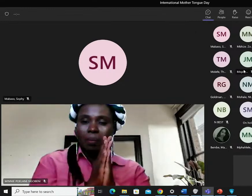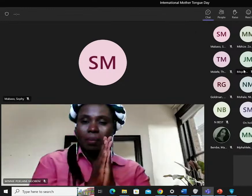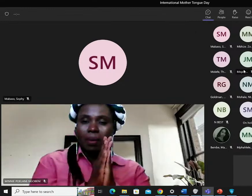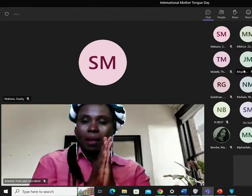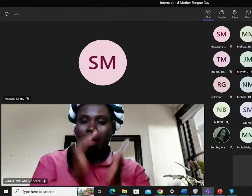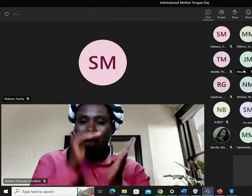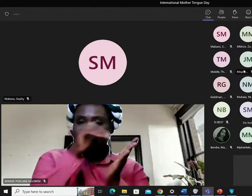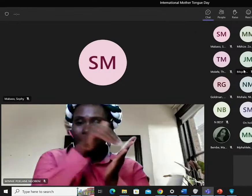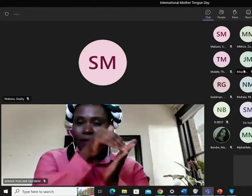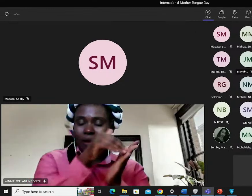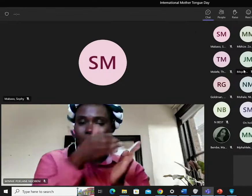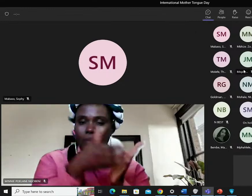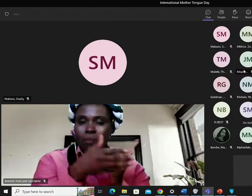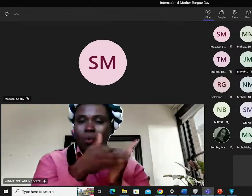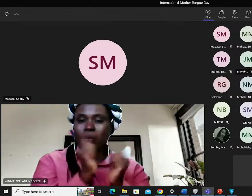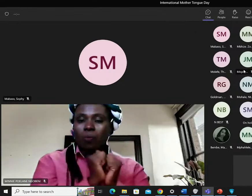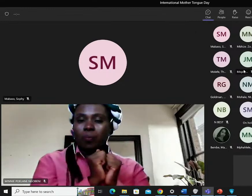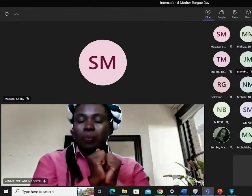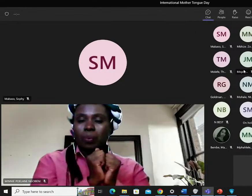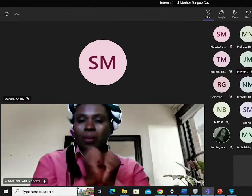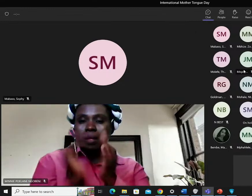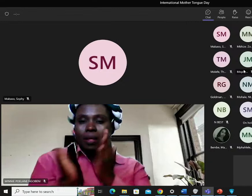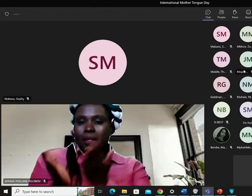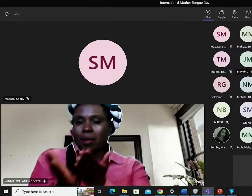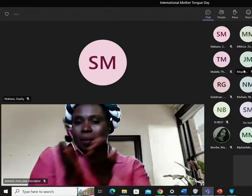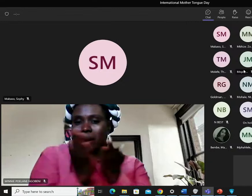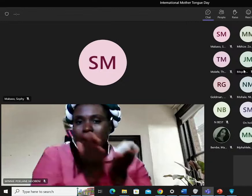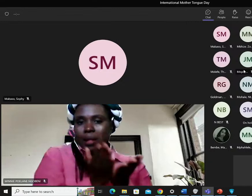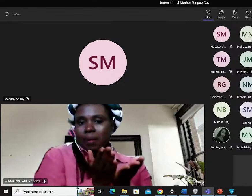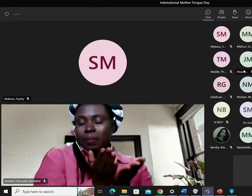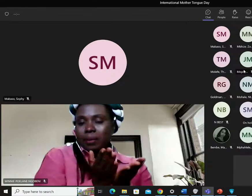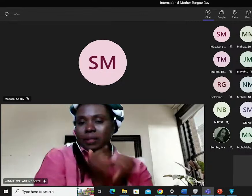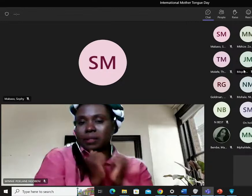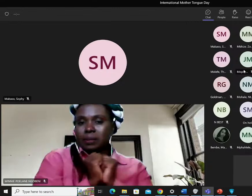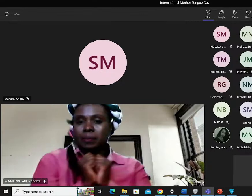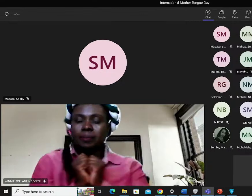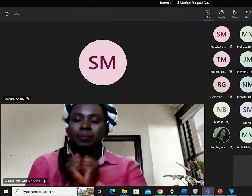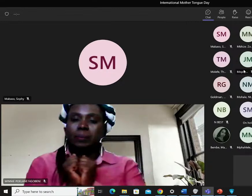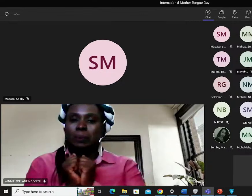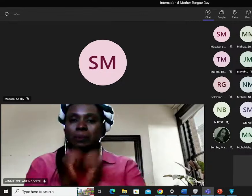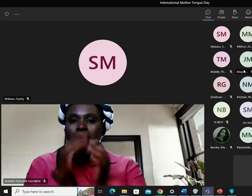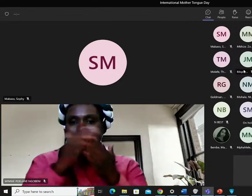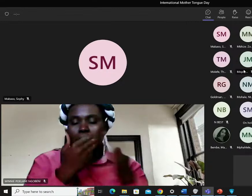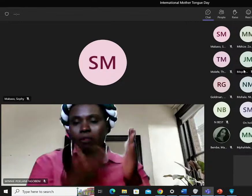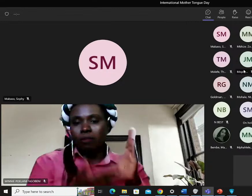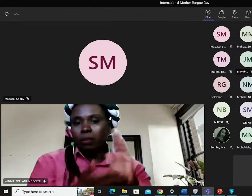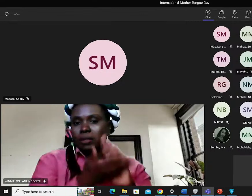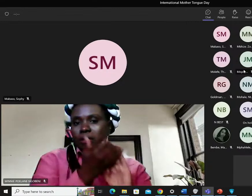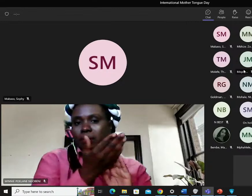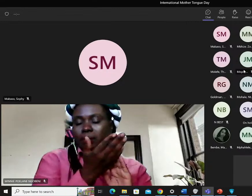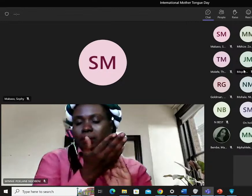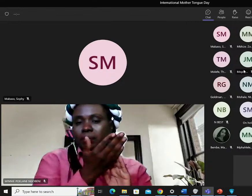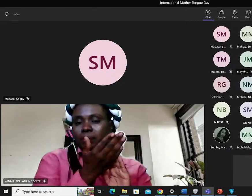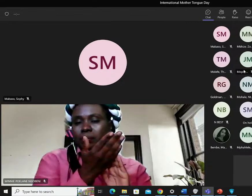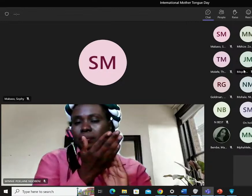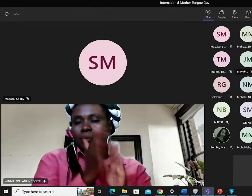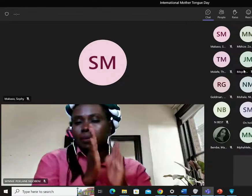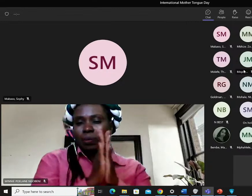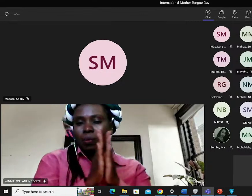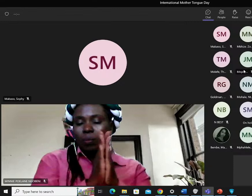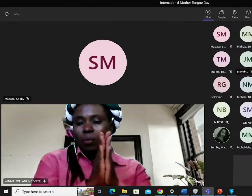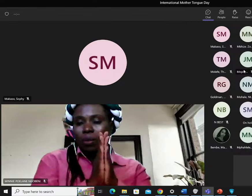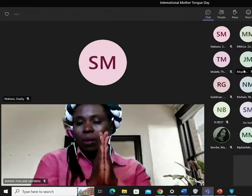mo ba re amogela. Pele re tšwa ka difate re ba kgopela gape ba